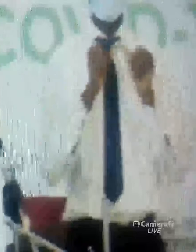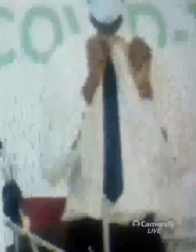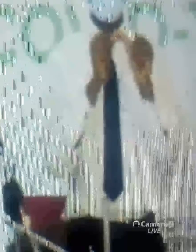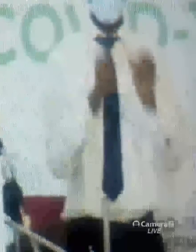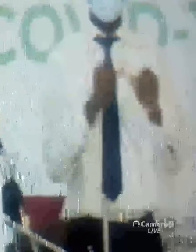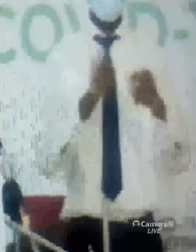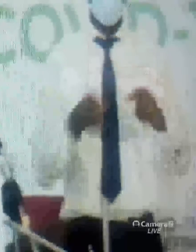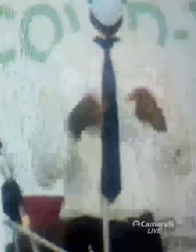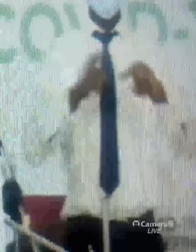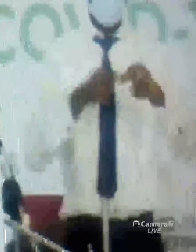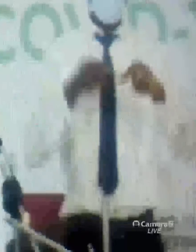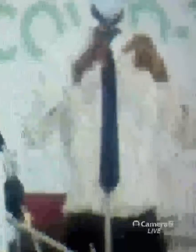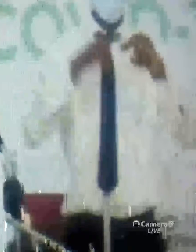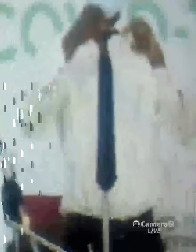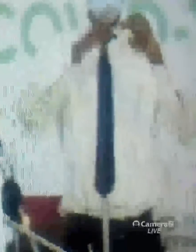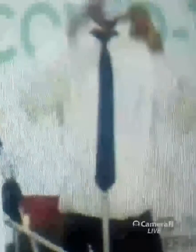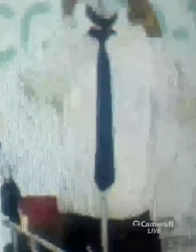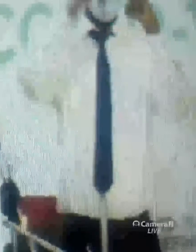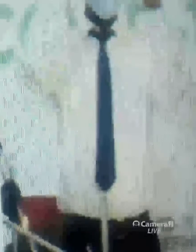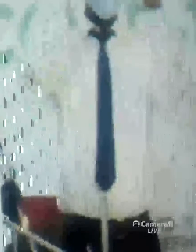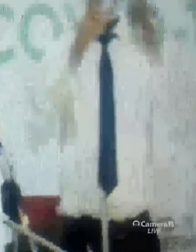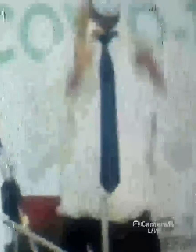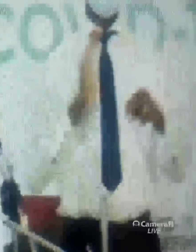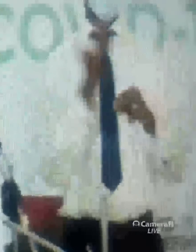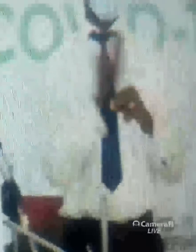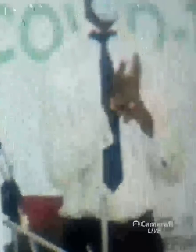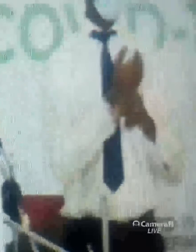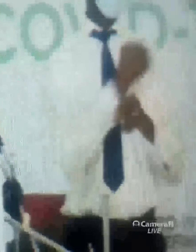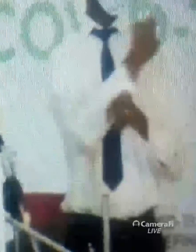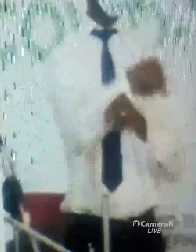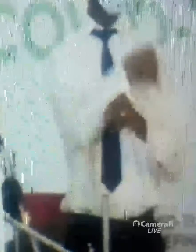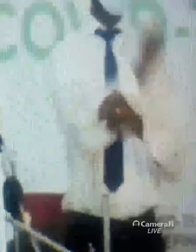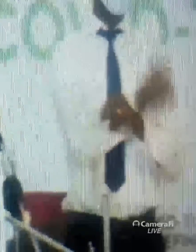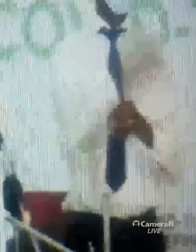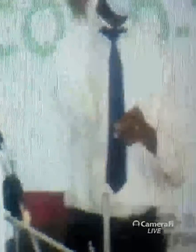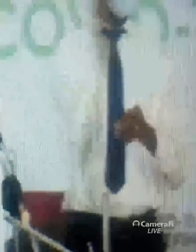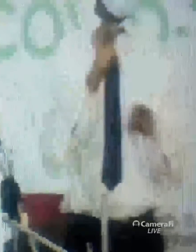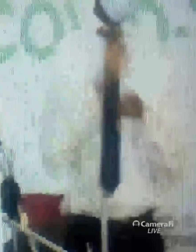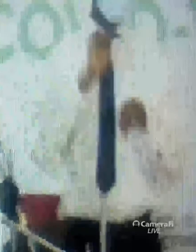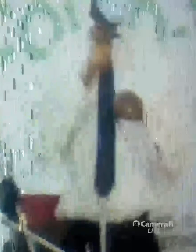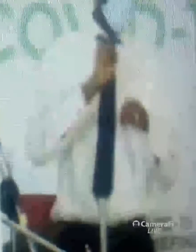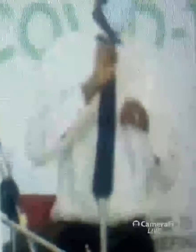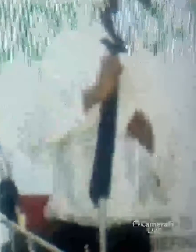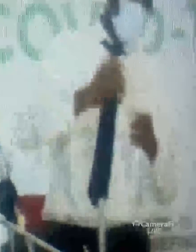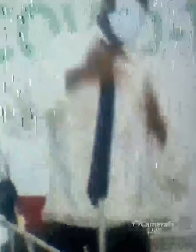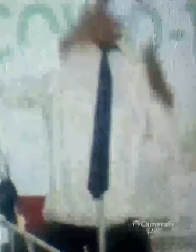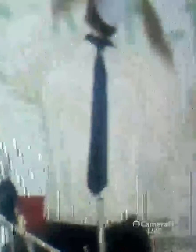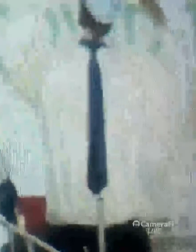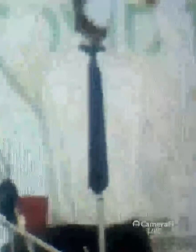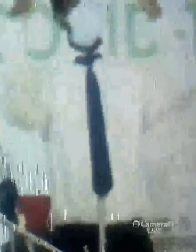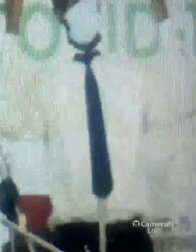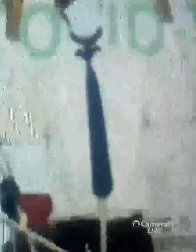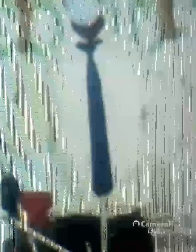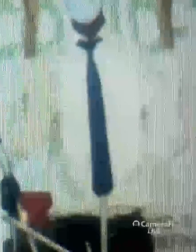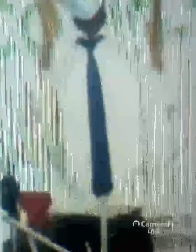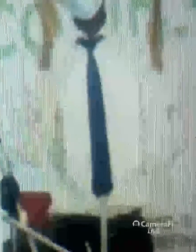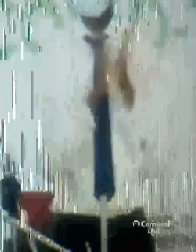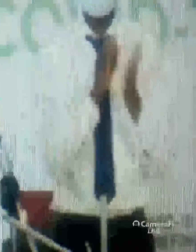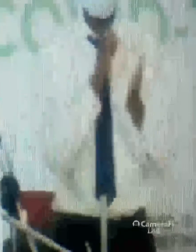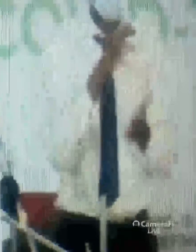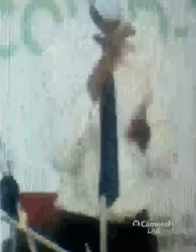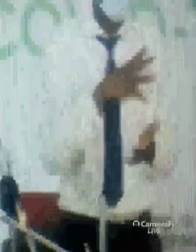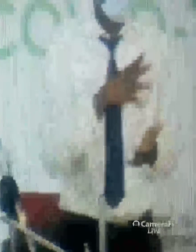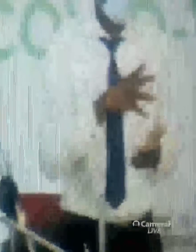way, our health system will get overwhelmed. And it's not just about those persons that will die